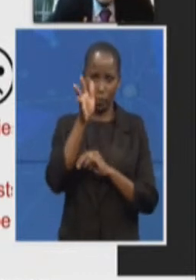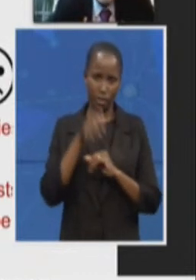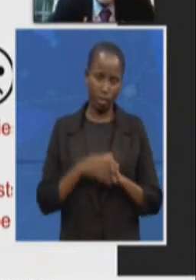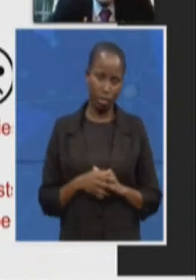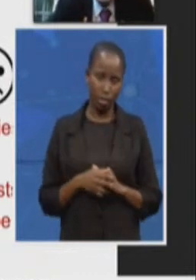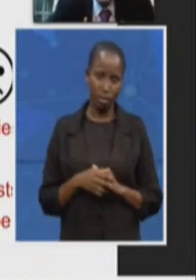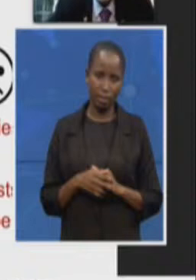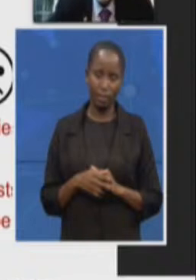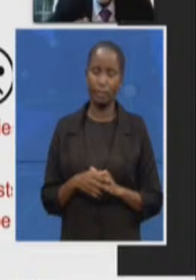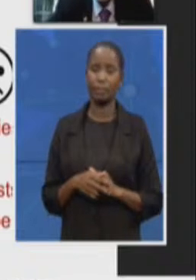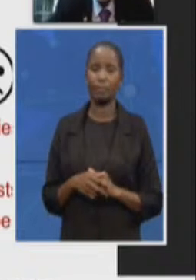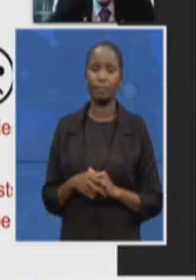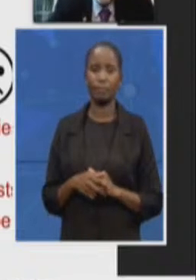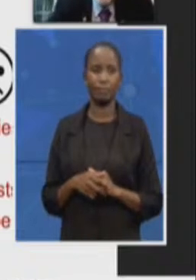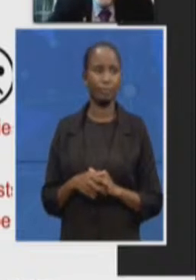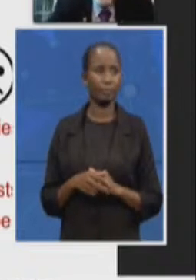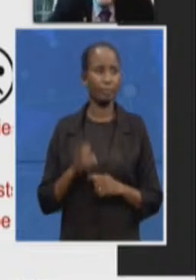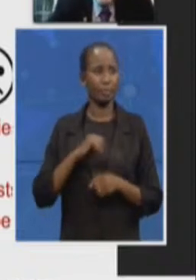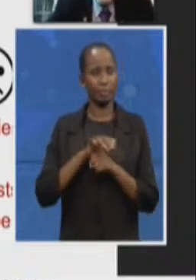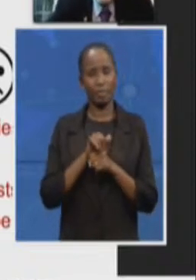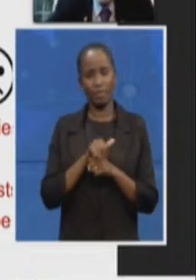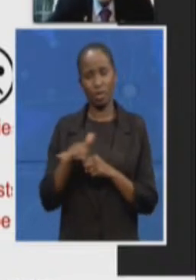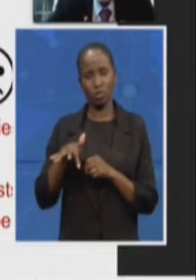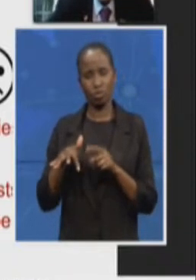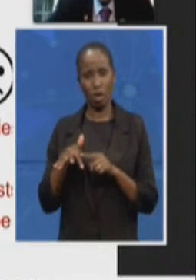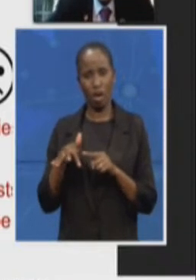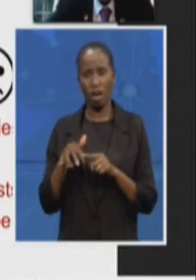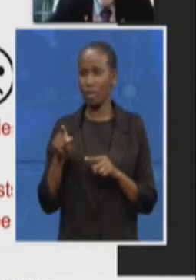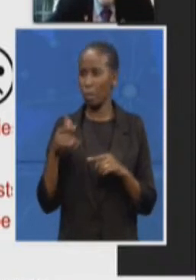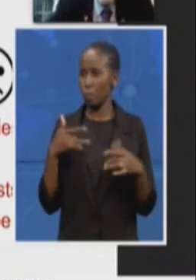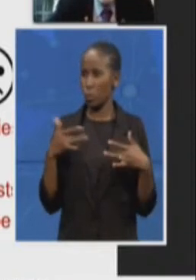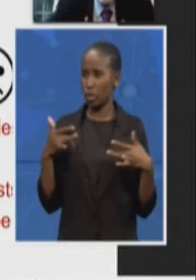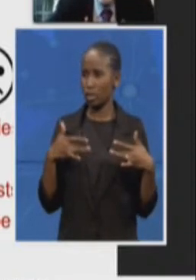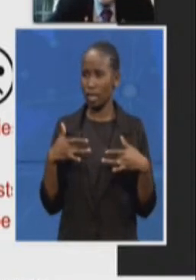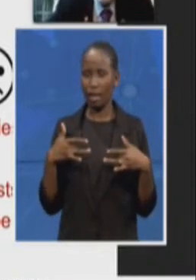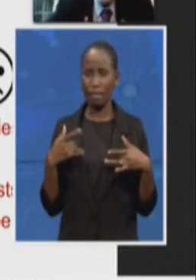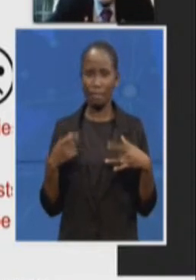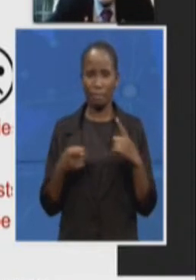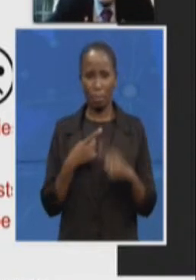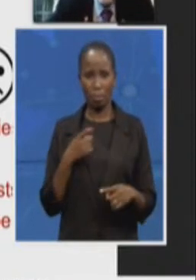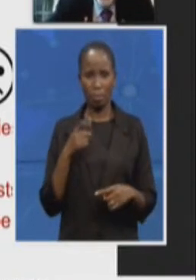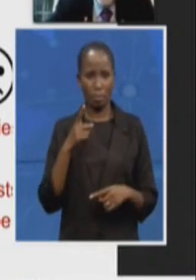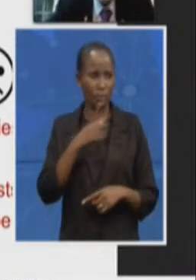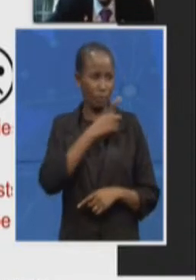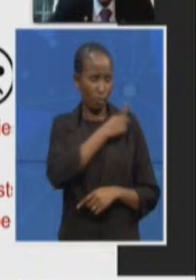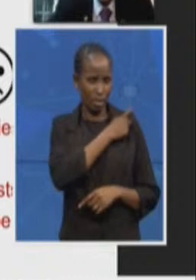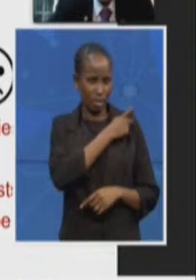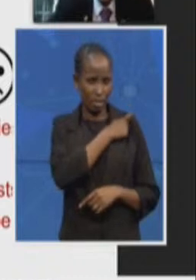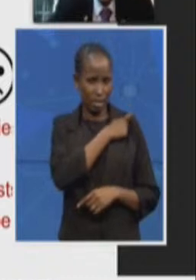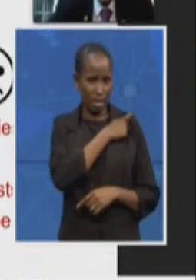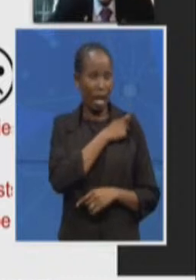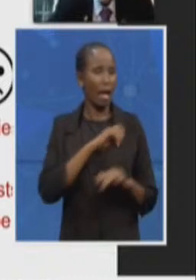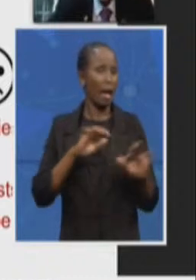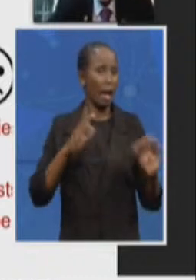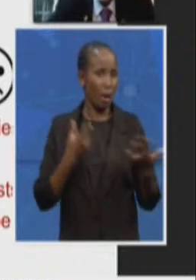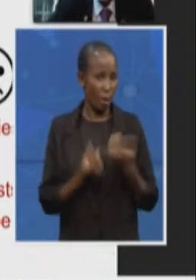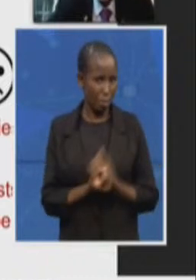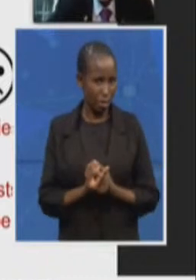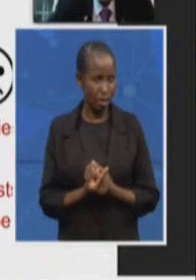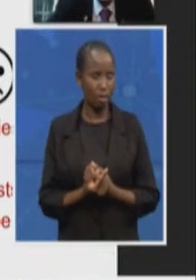concern have reacted to vaccine immunity, we can expect that we will still see high effectiveness